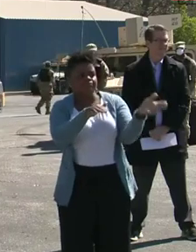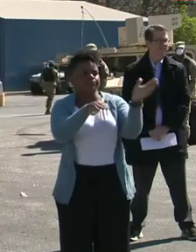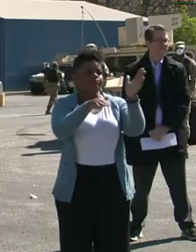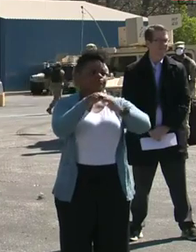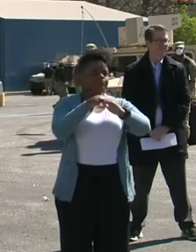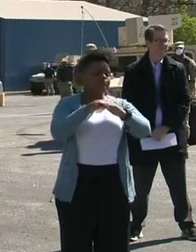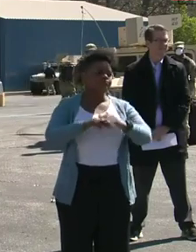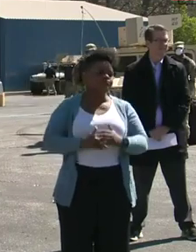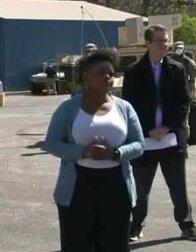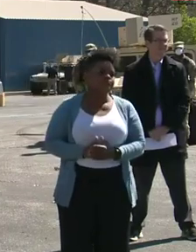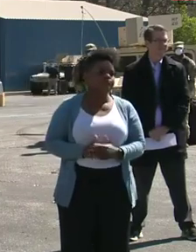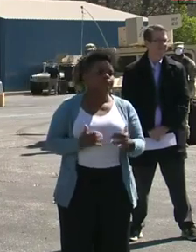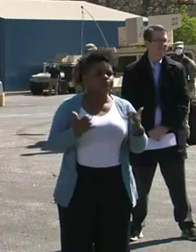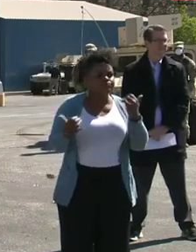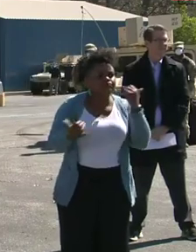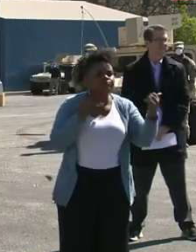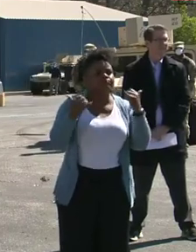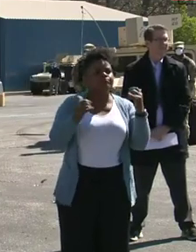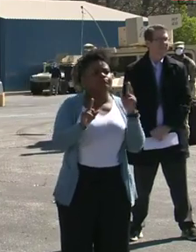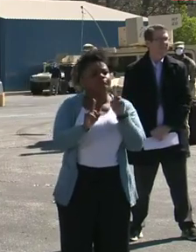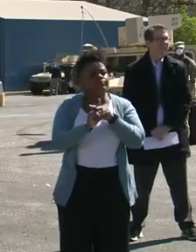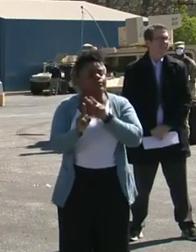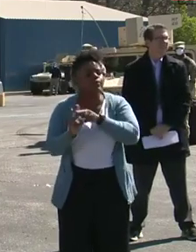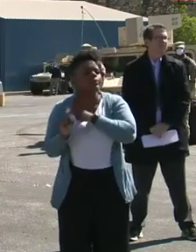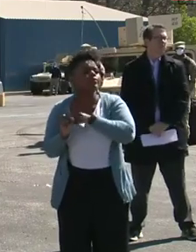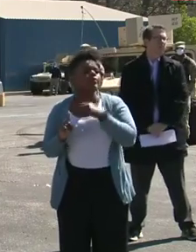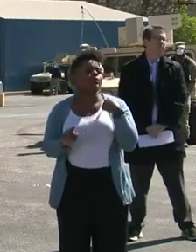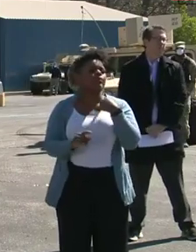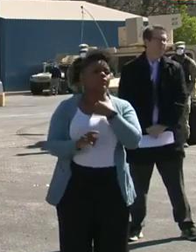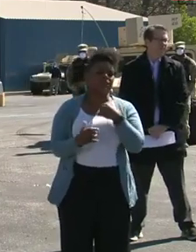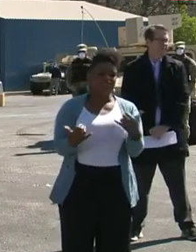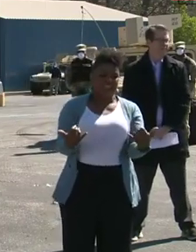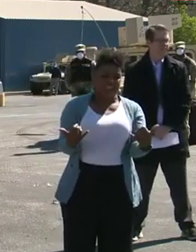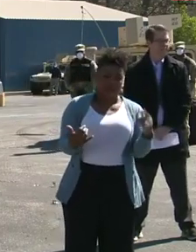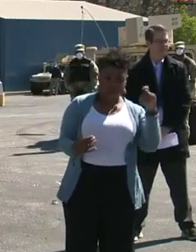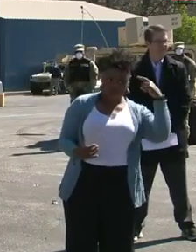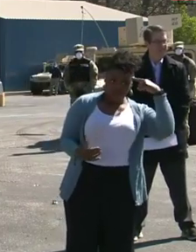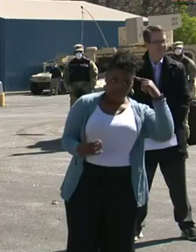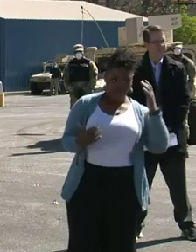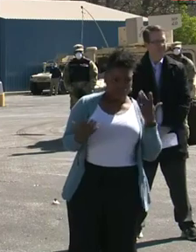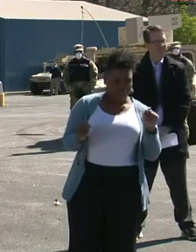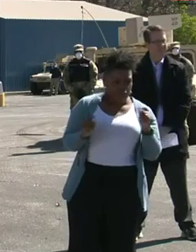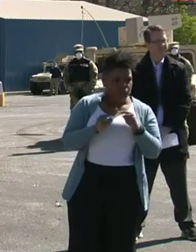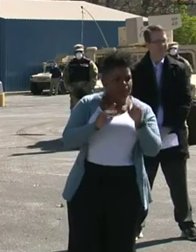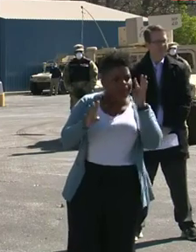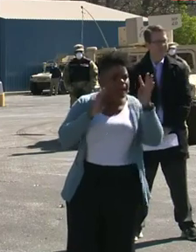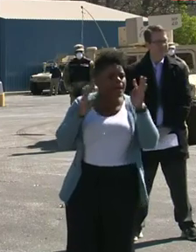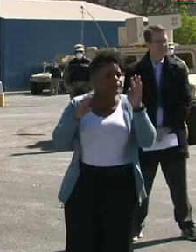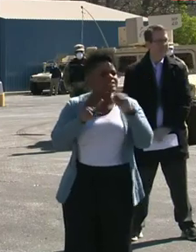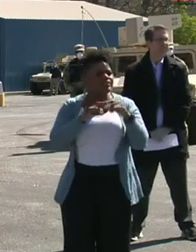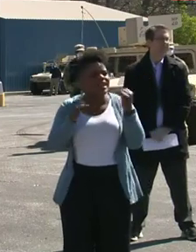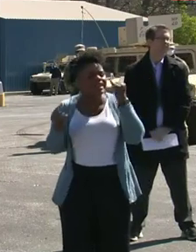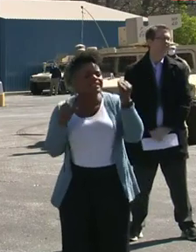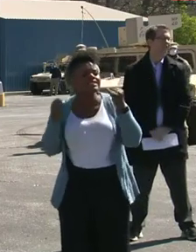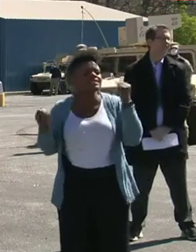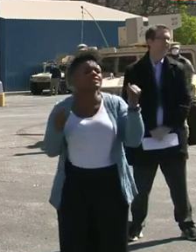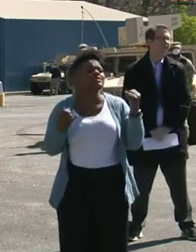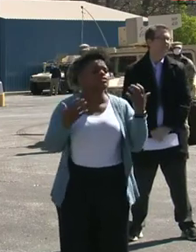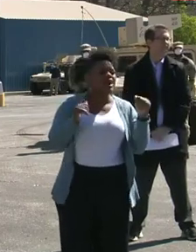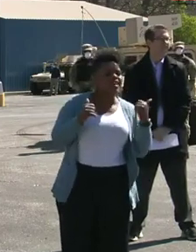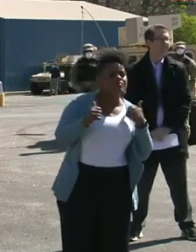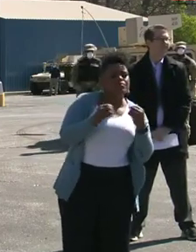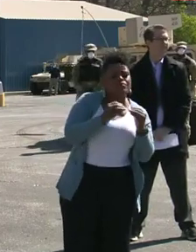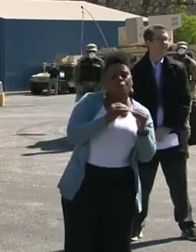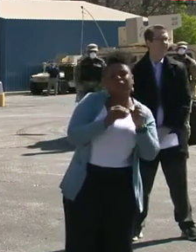are working on some ideas within the government to get more hands and more call capacity, and